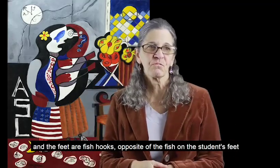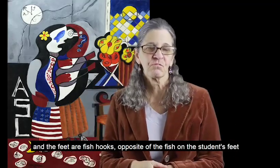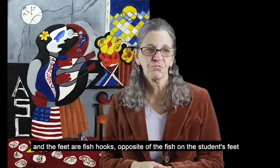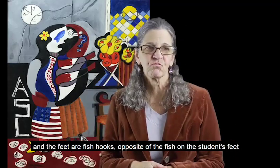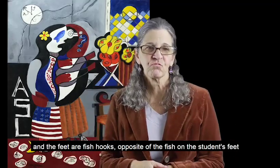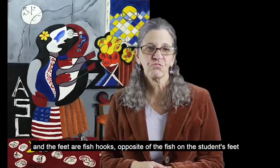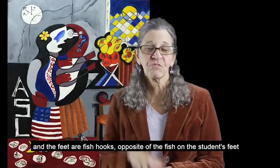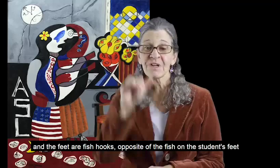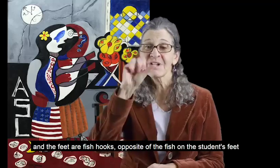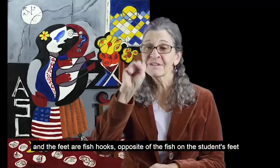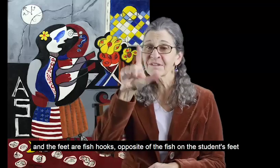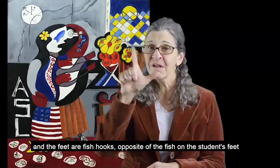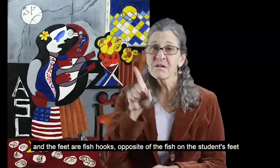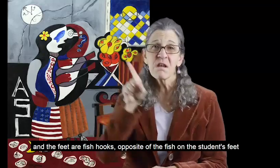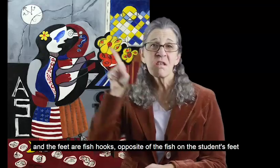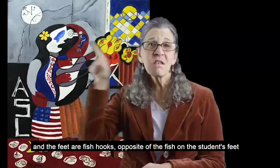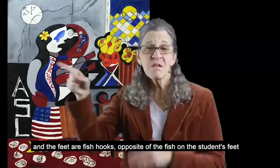opposite from the fish on the students' feet.